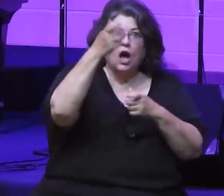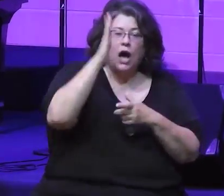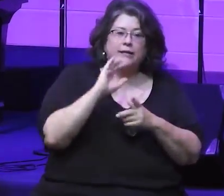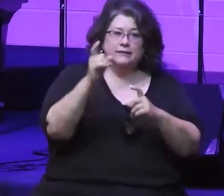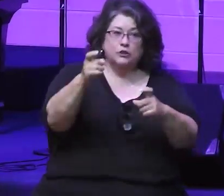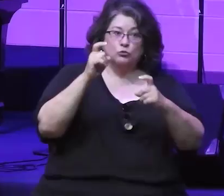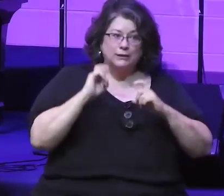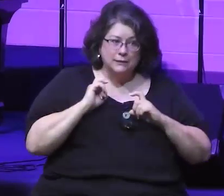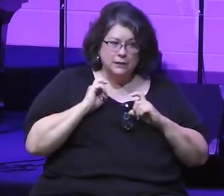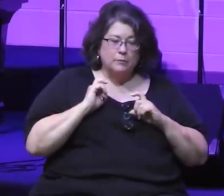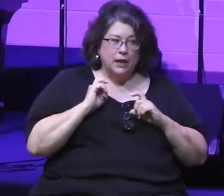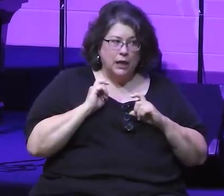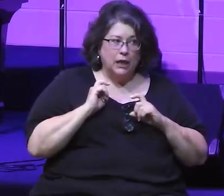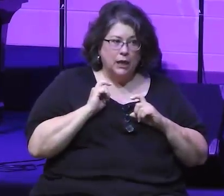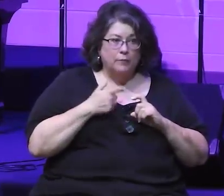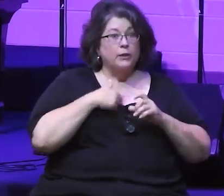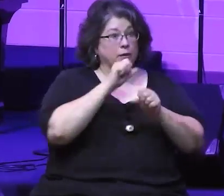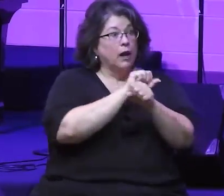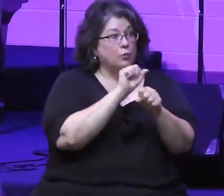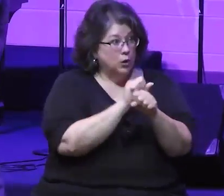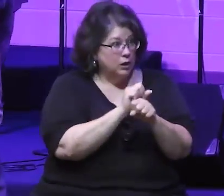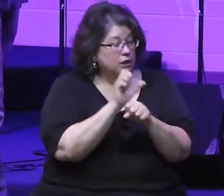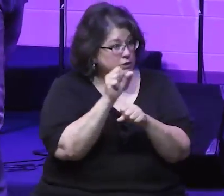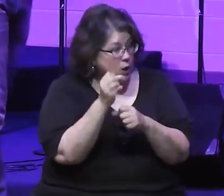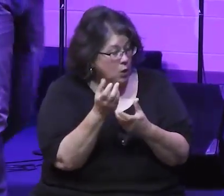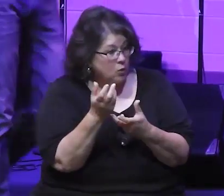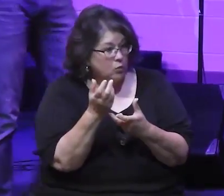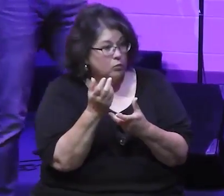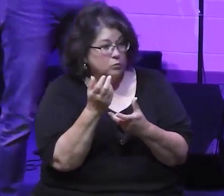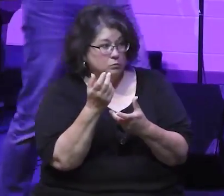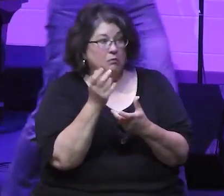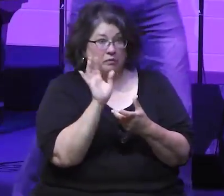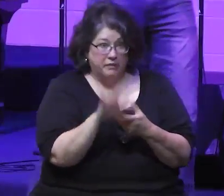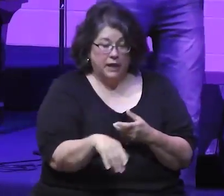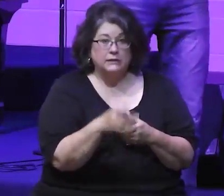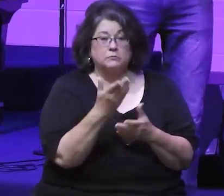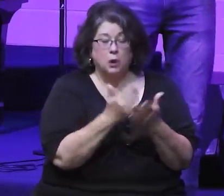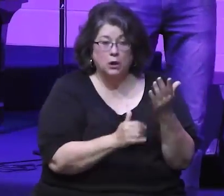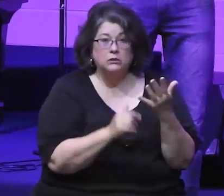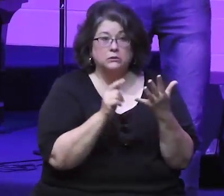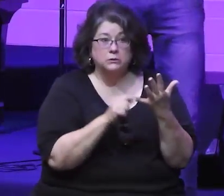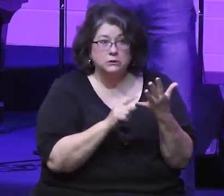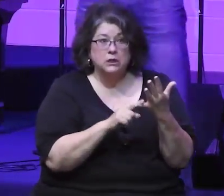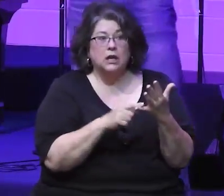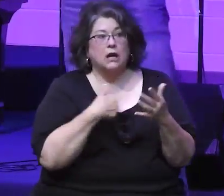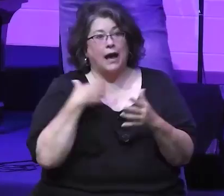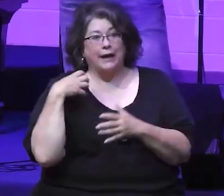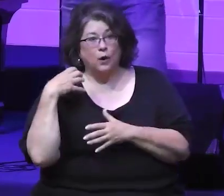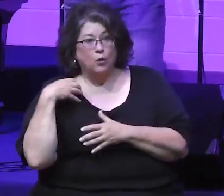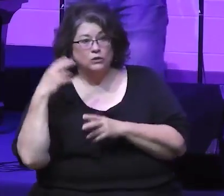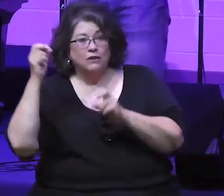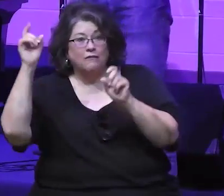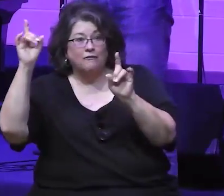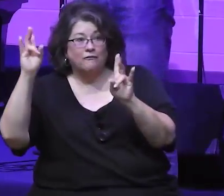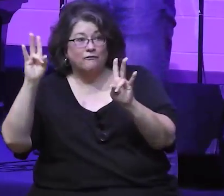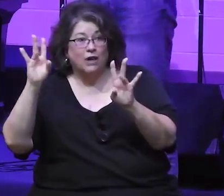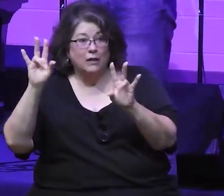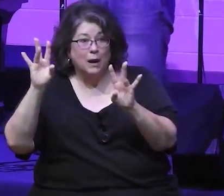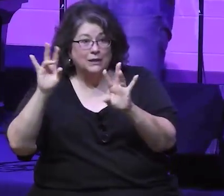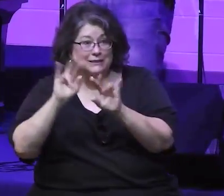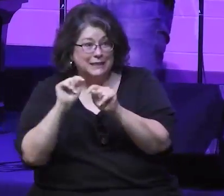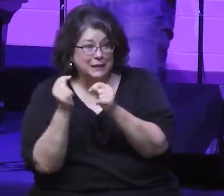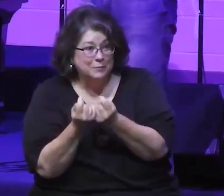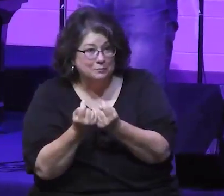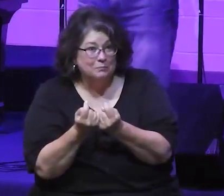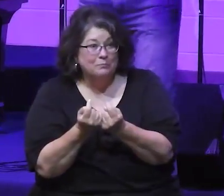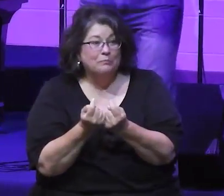me. I work. I coach a 2nd and 3rd grade girls volleyball team, which proves